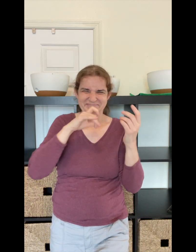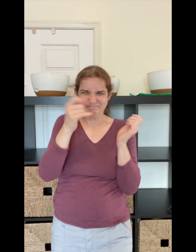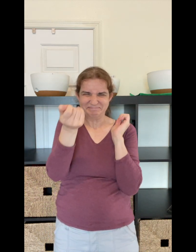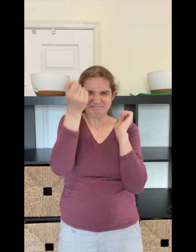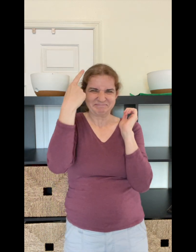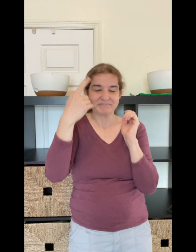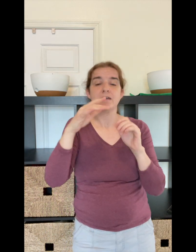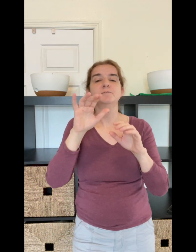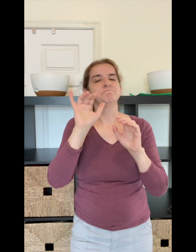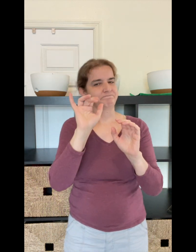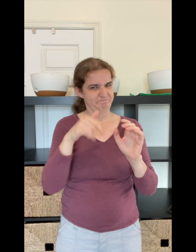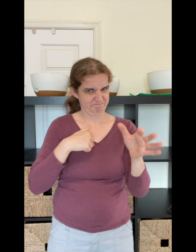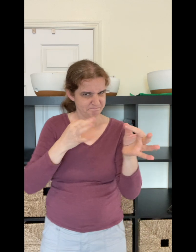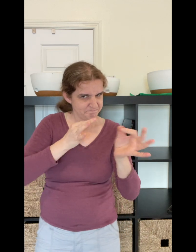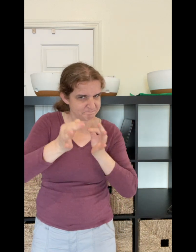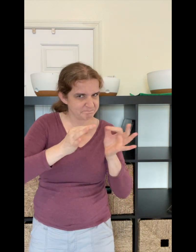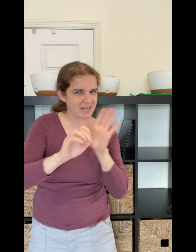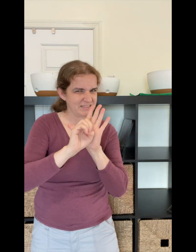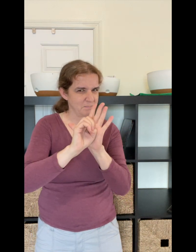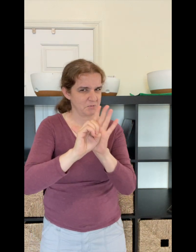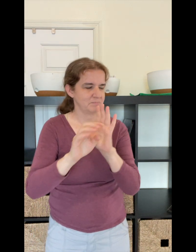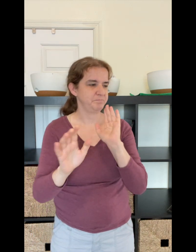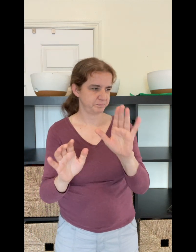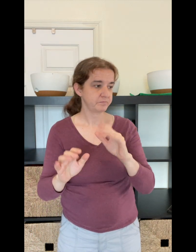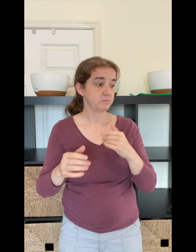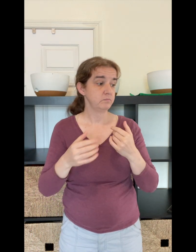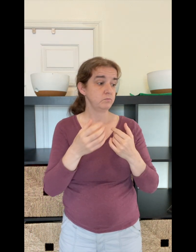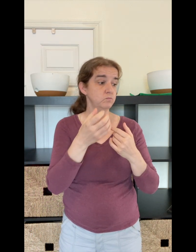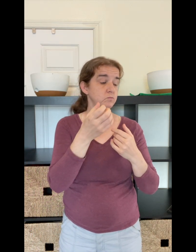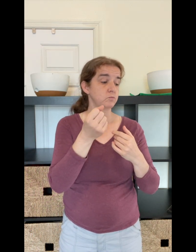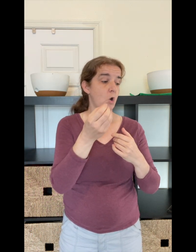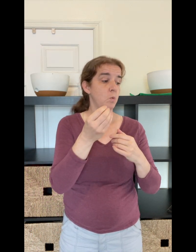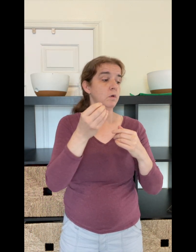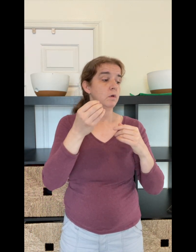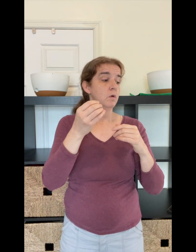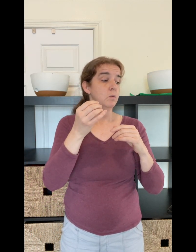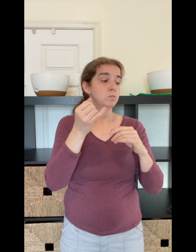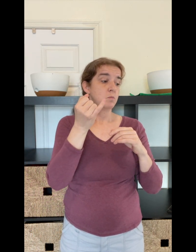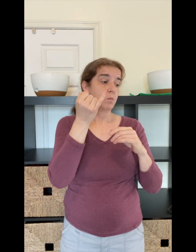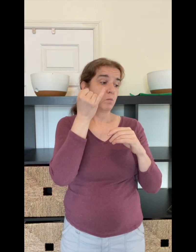gosh, what does that mean? I don't understand that. Okay, I'll explain it for you. I'll give you an example. So,